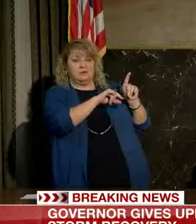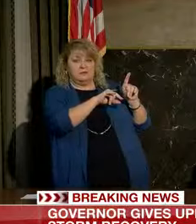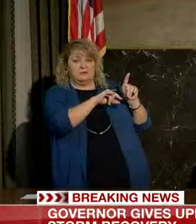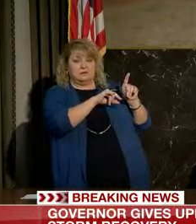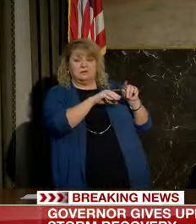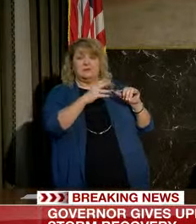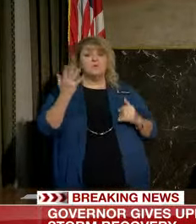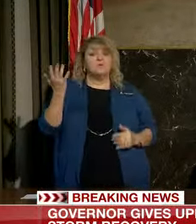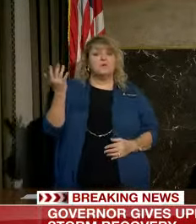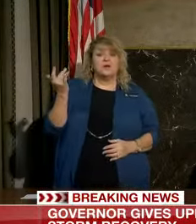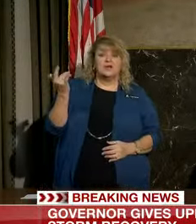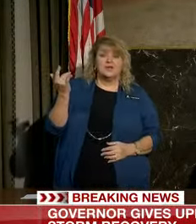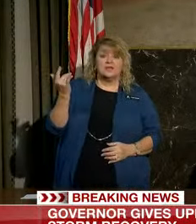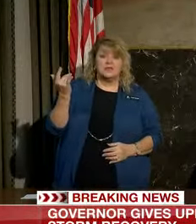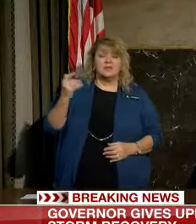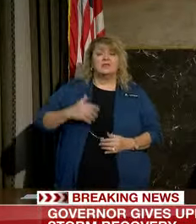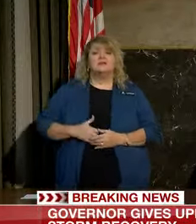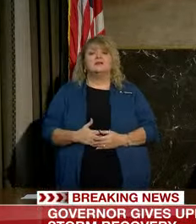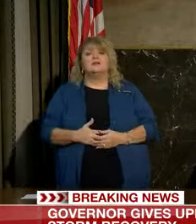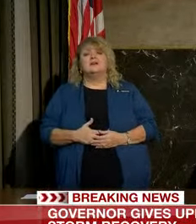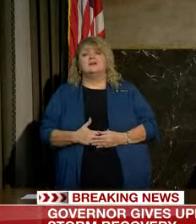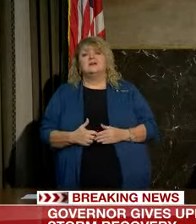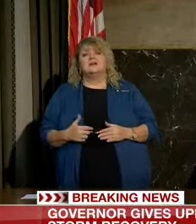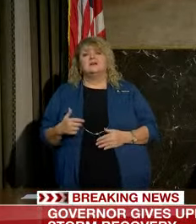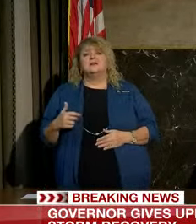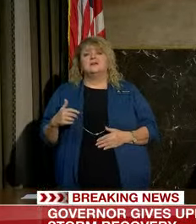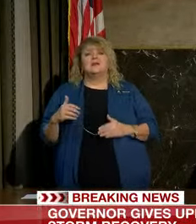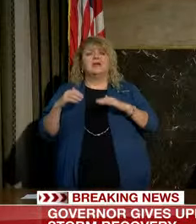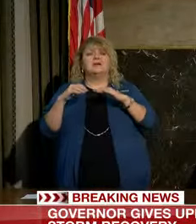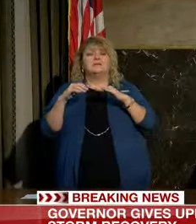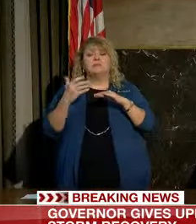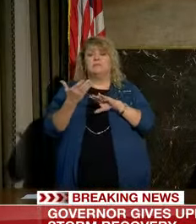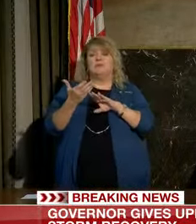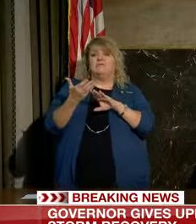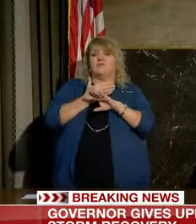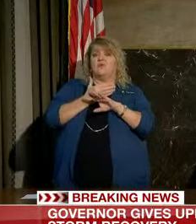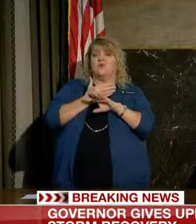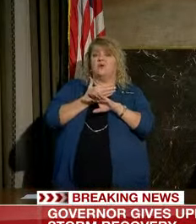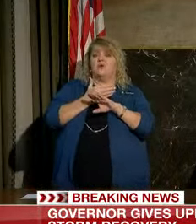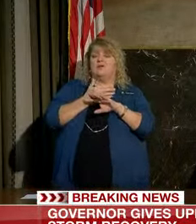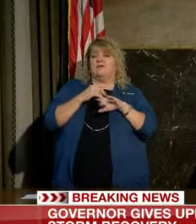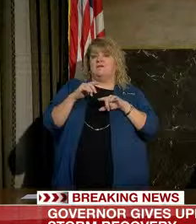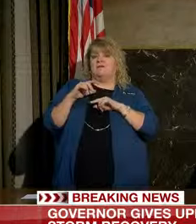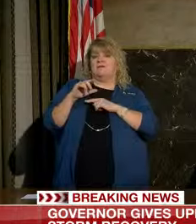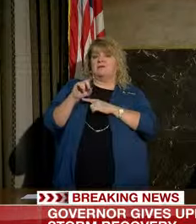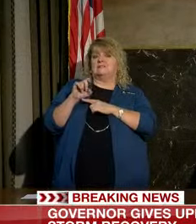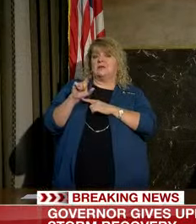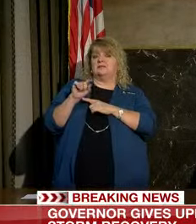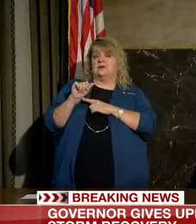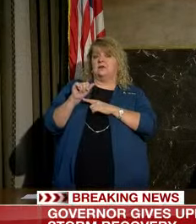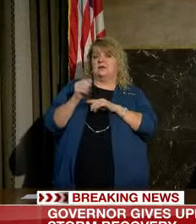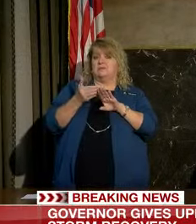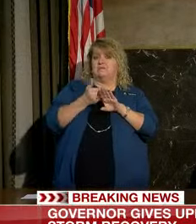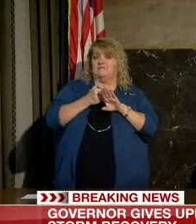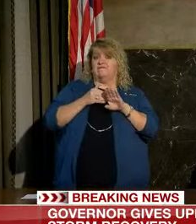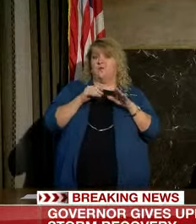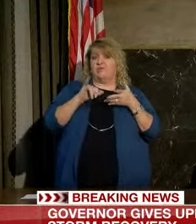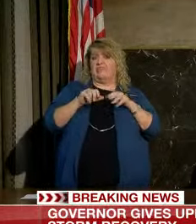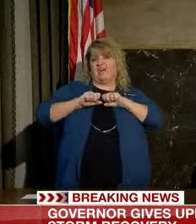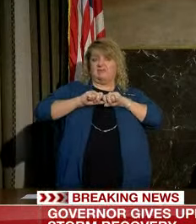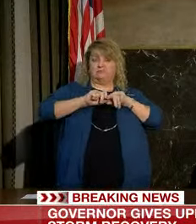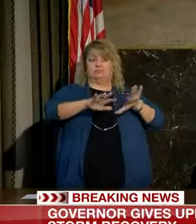And that's because we had fewer than 300 people in the hospital statewide before the Delta surge